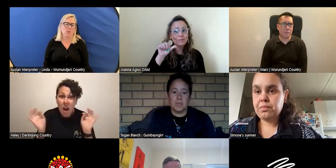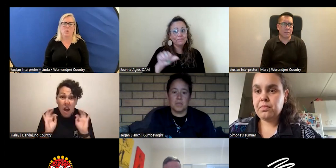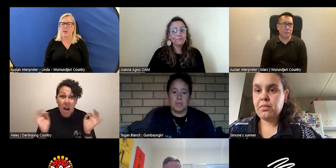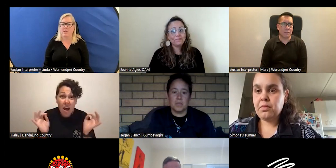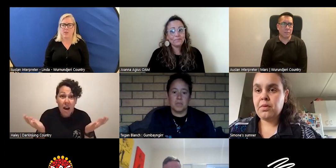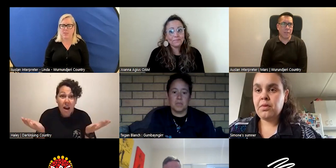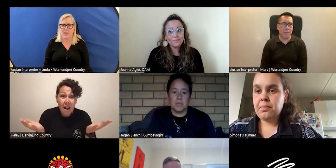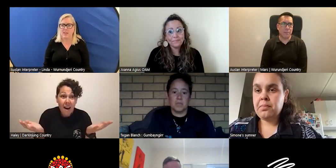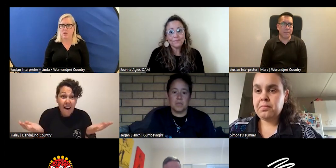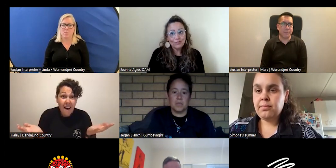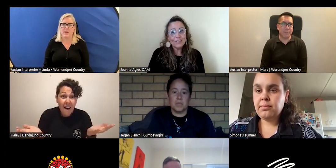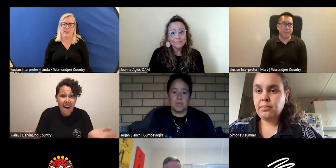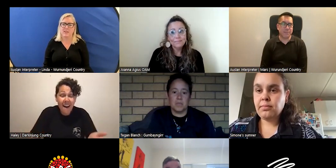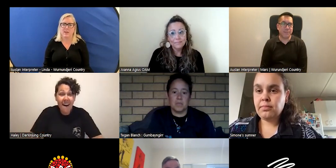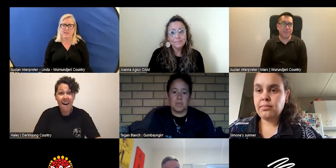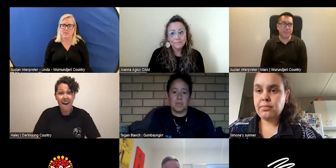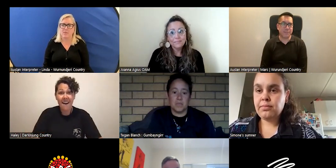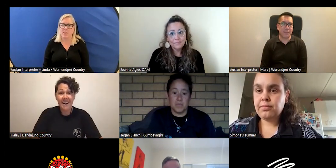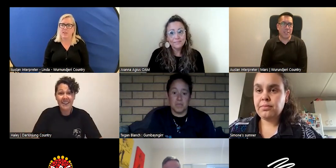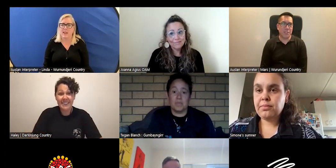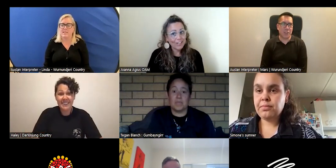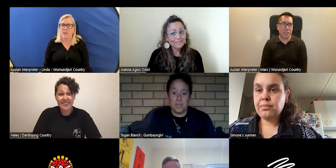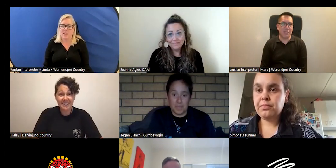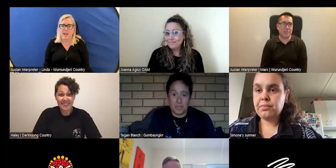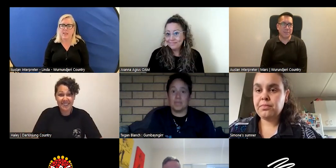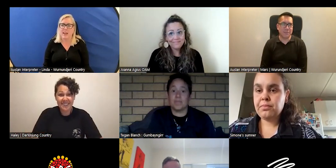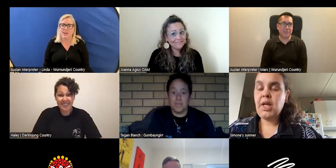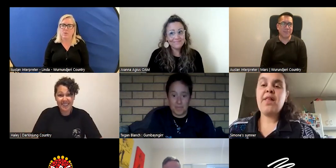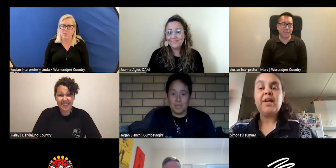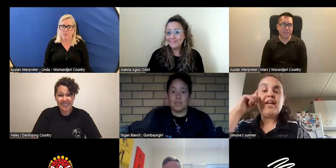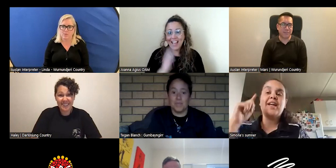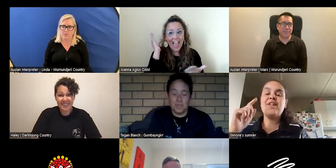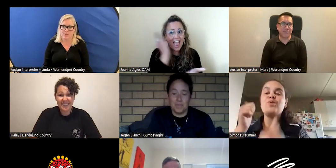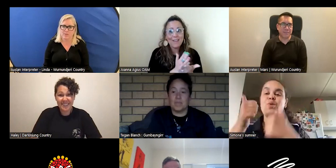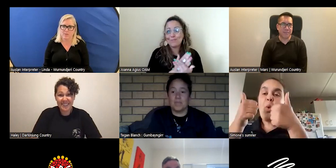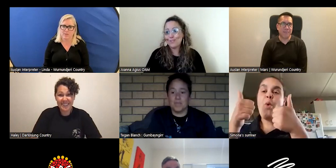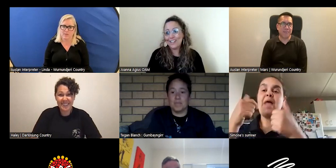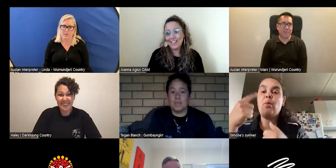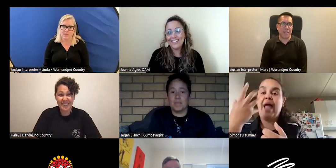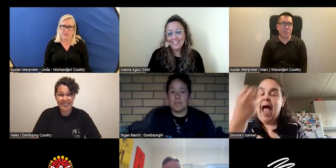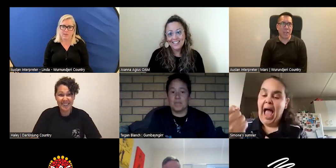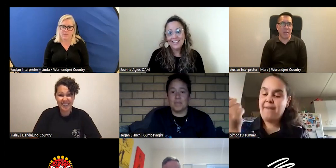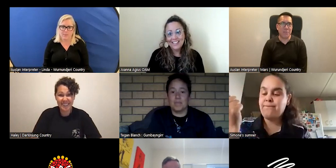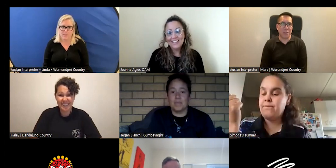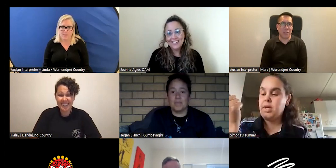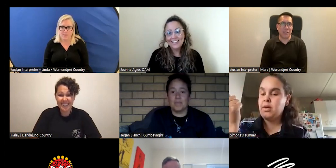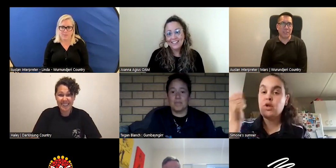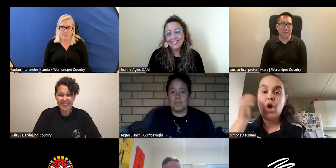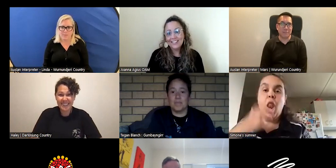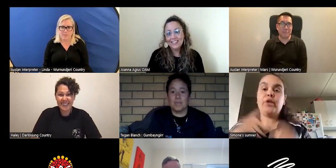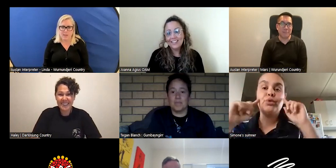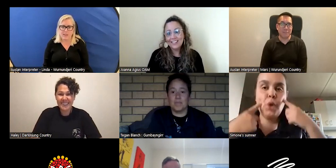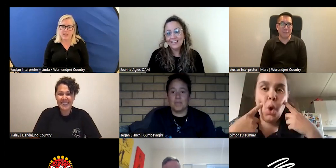no, you want everything. Yep. You want to take advantage of everything. That's and it's not like that at all. That's right.